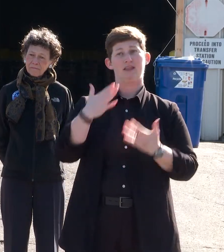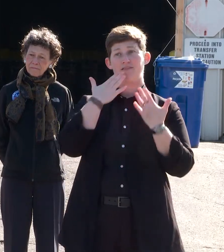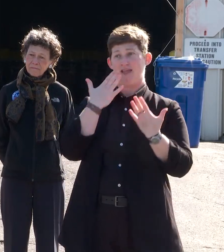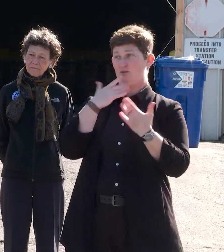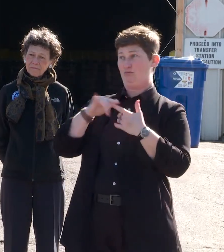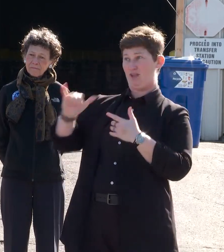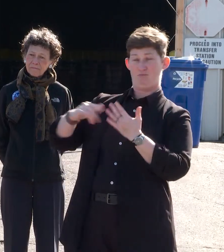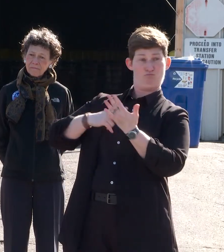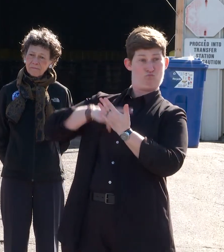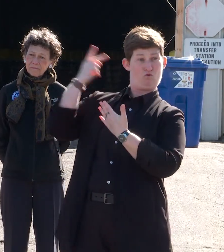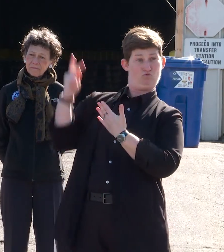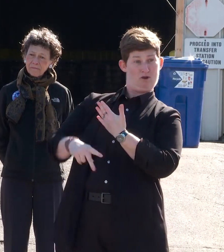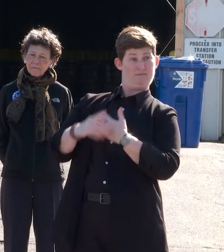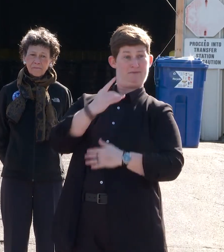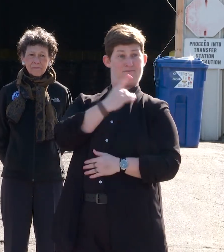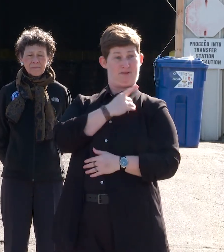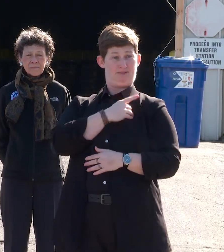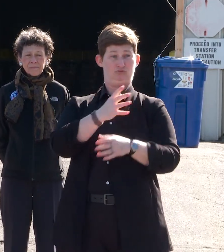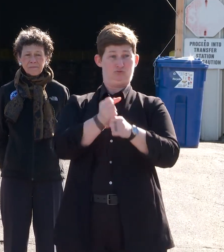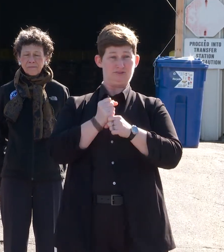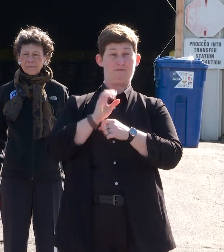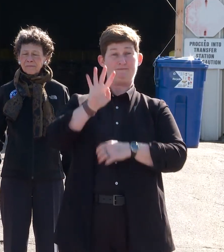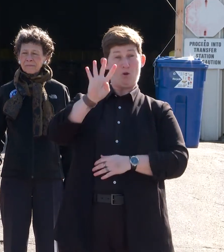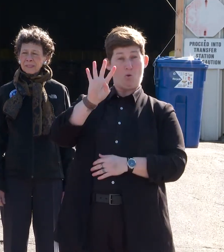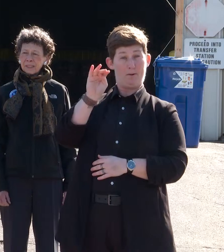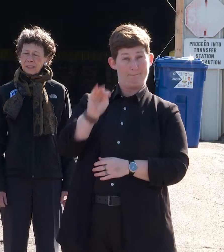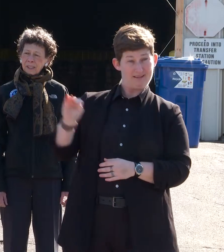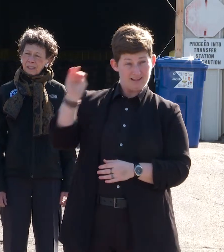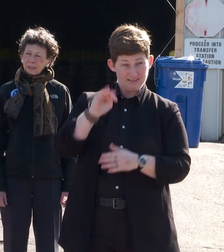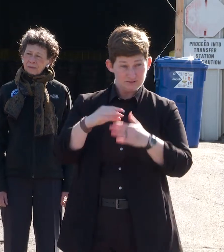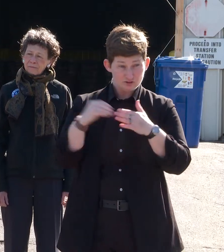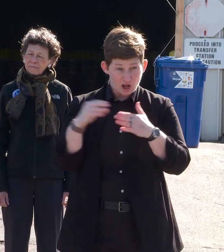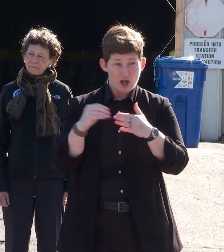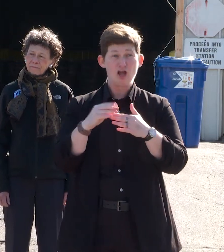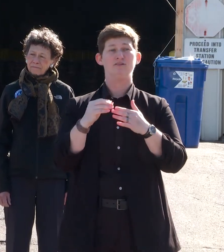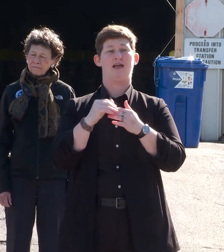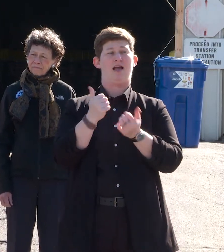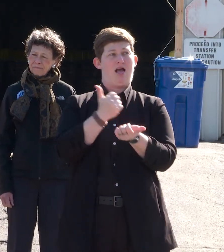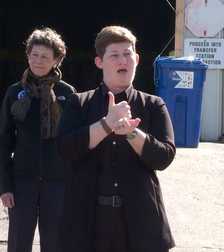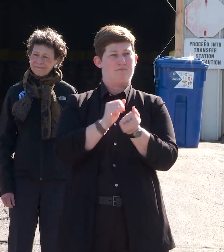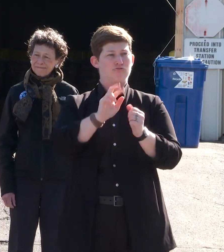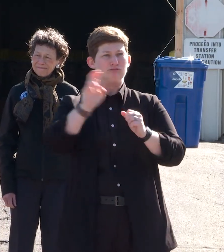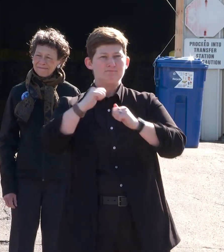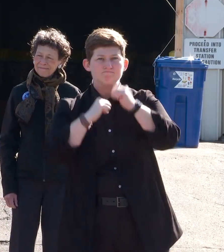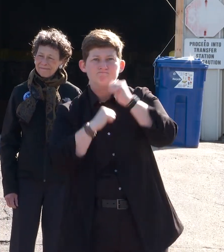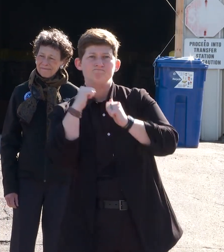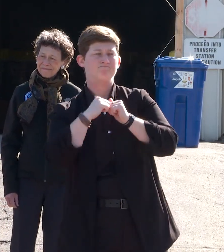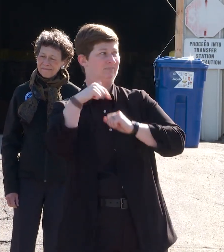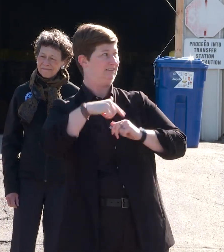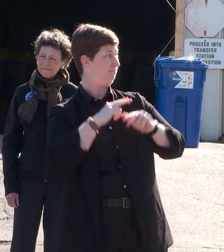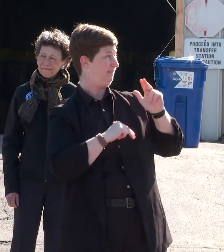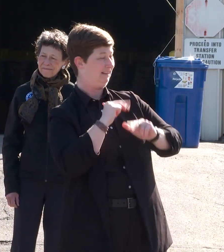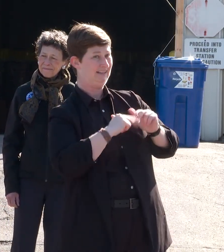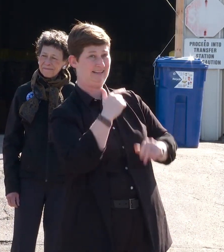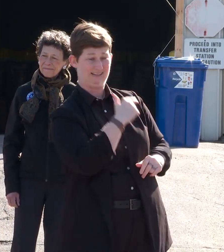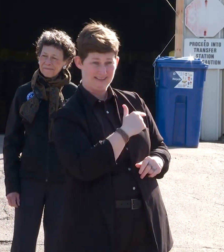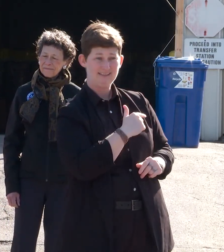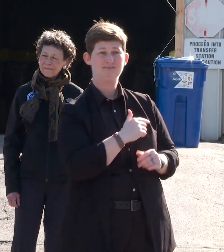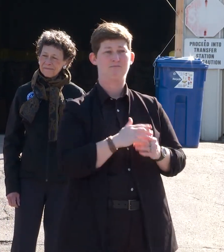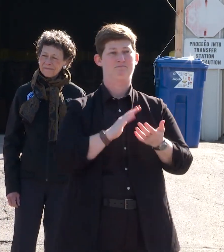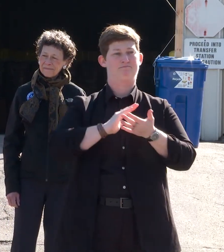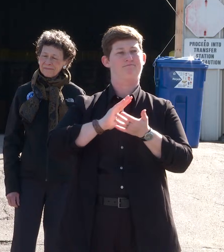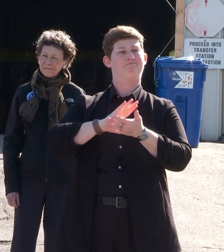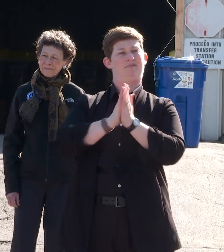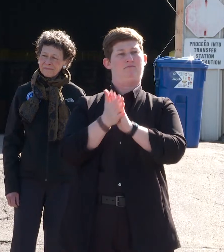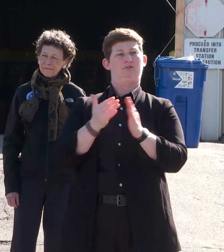Minneapolis received $4 million to help redevelop this transfer station right here into this new residential